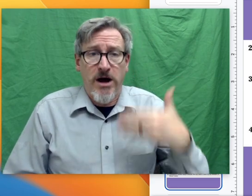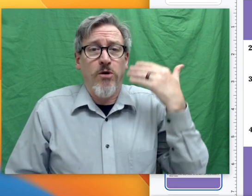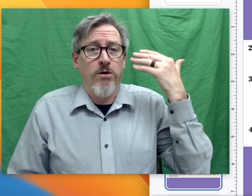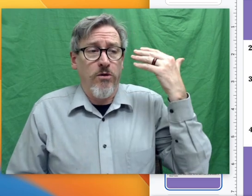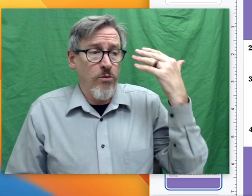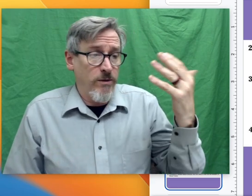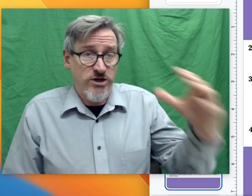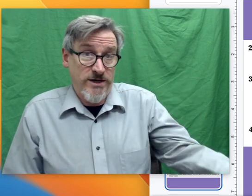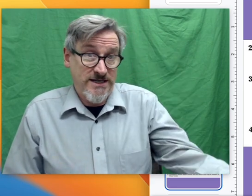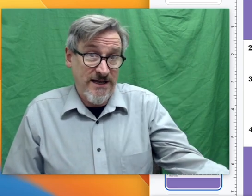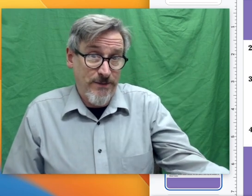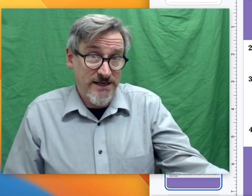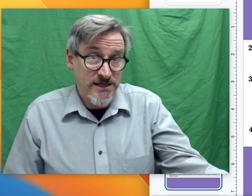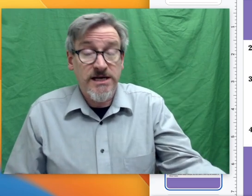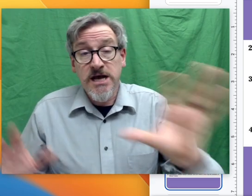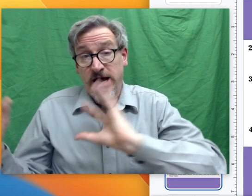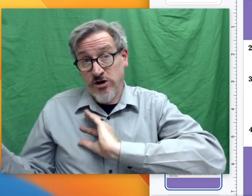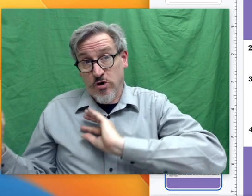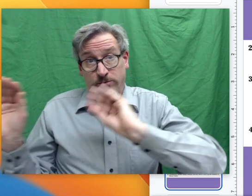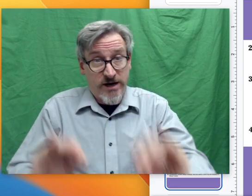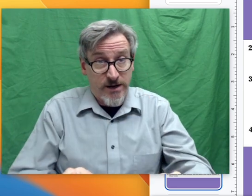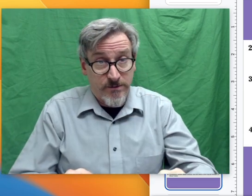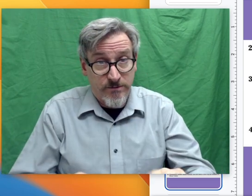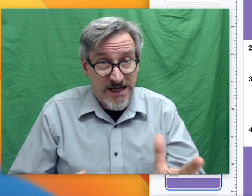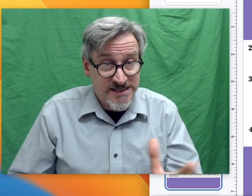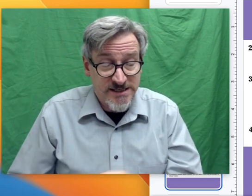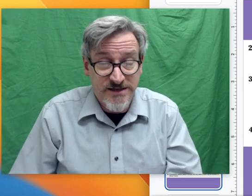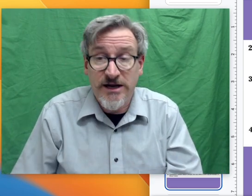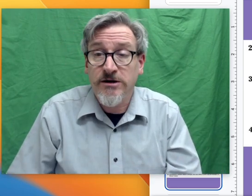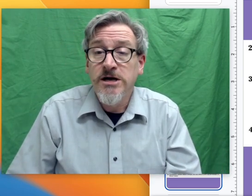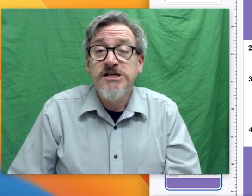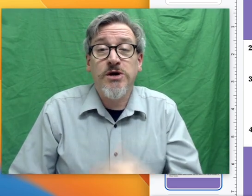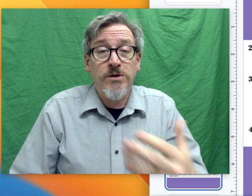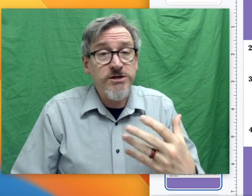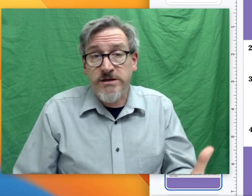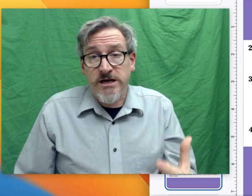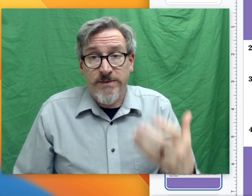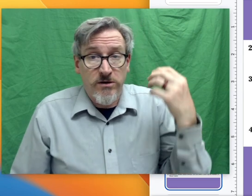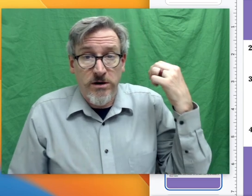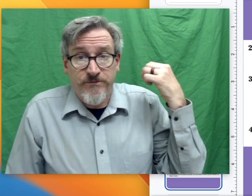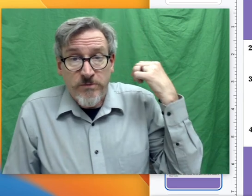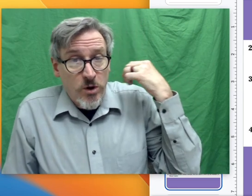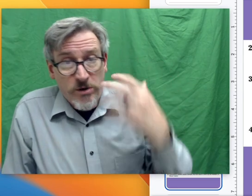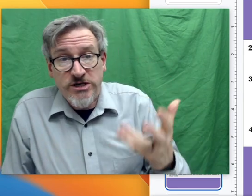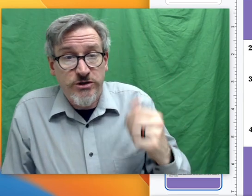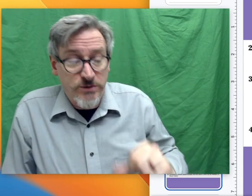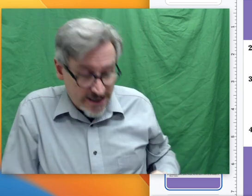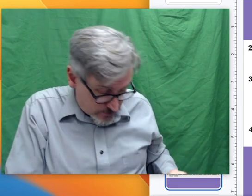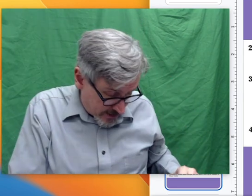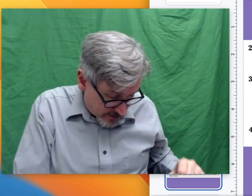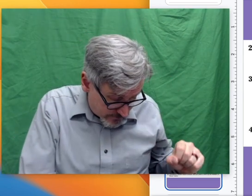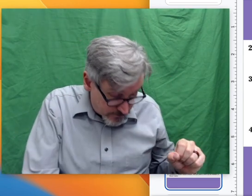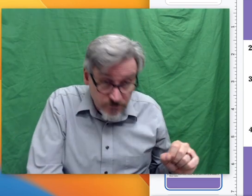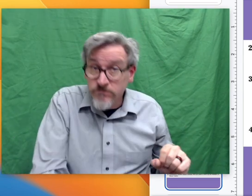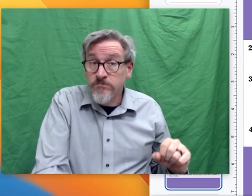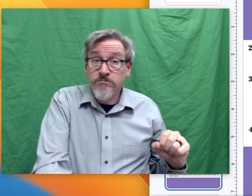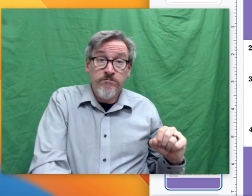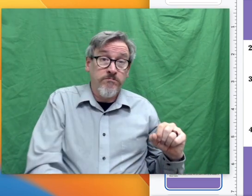about what we do on a daily basis and incorporating lessons in there. So I want you to think about, what did you do last weekend?